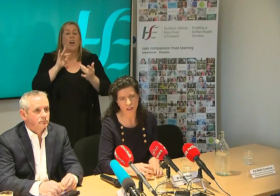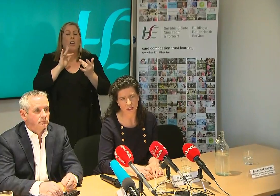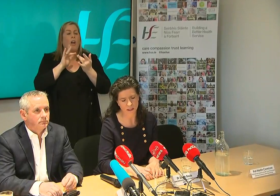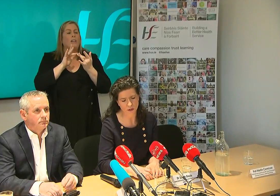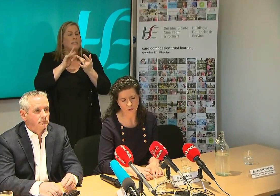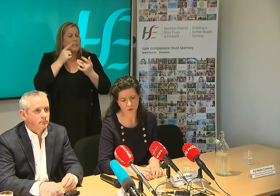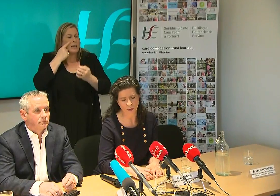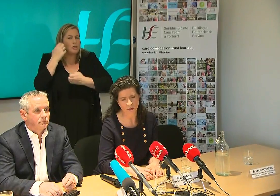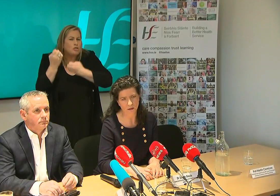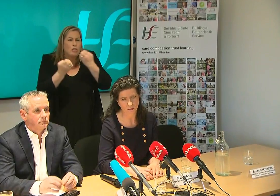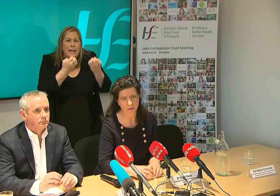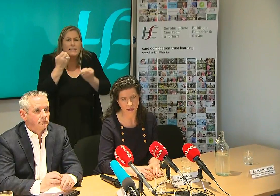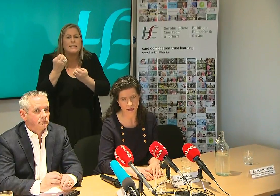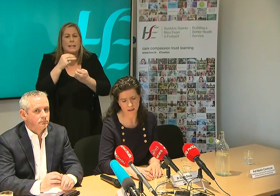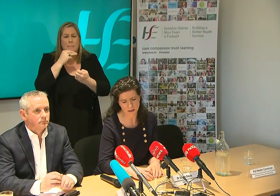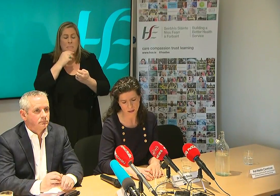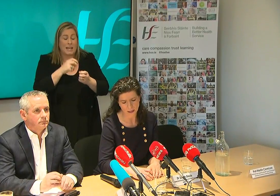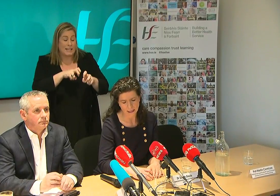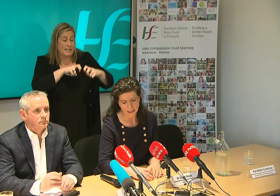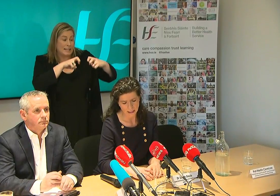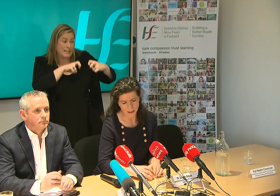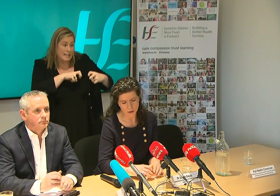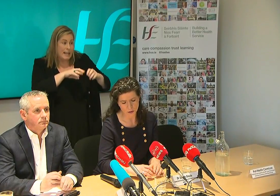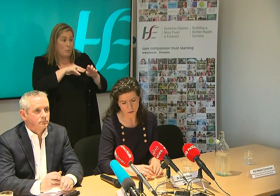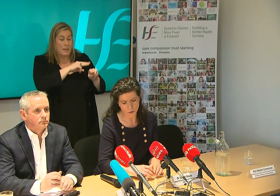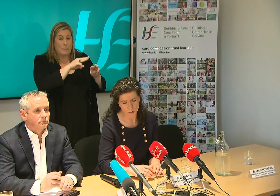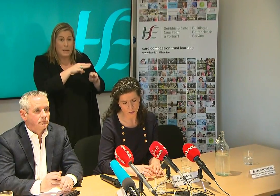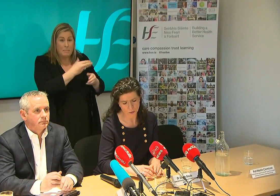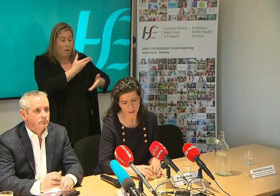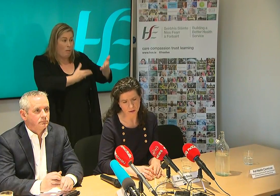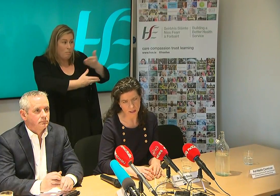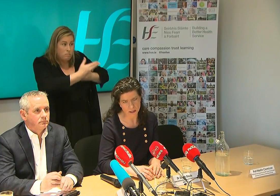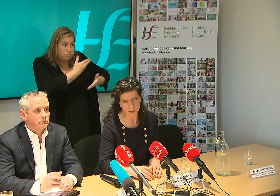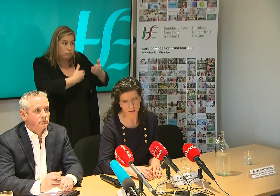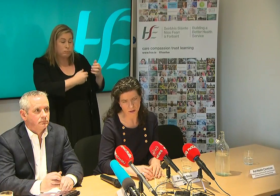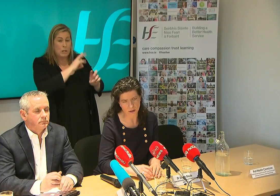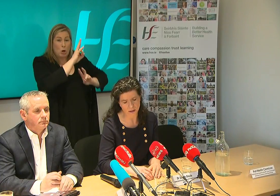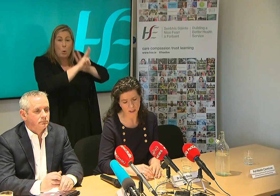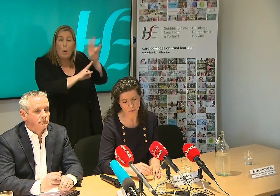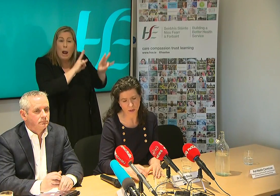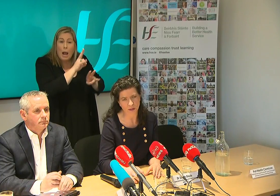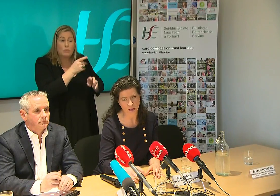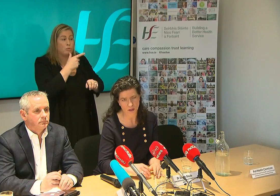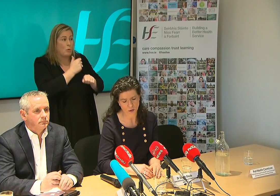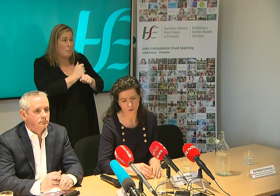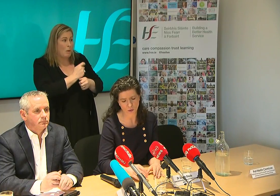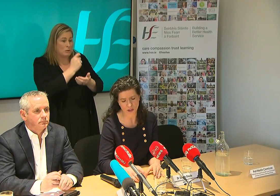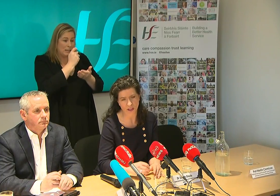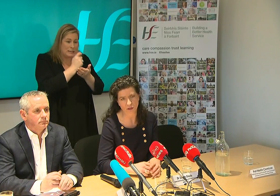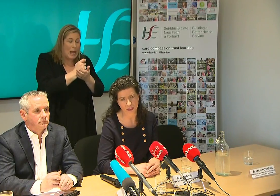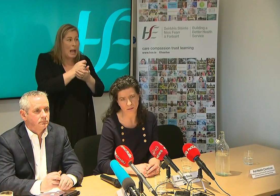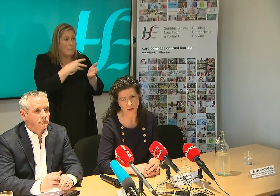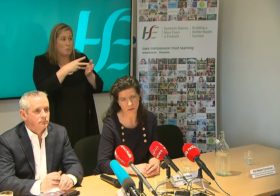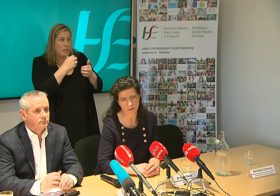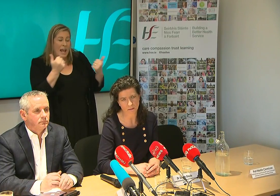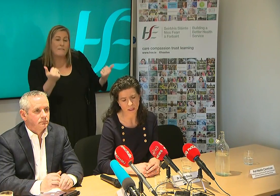involves a detailed interview with the case, and they are asked about the time period over which they